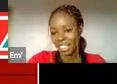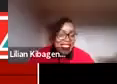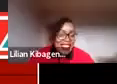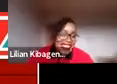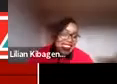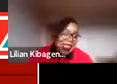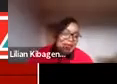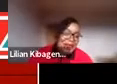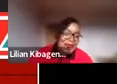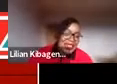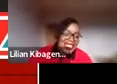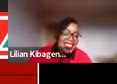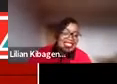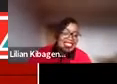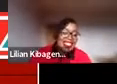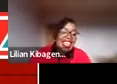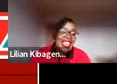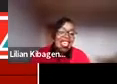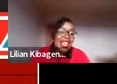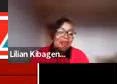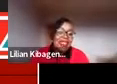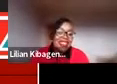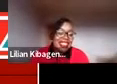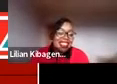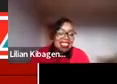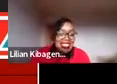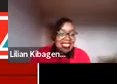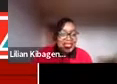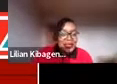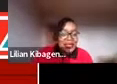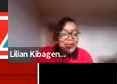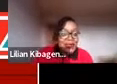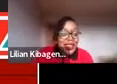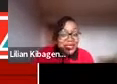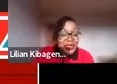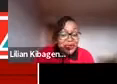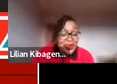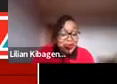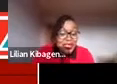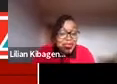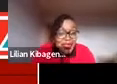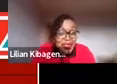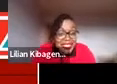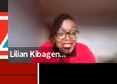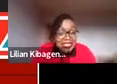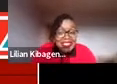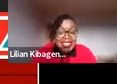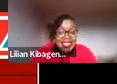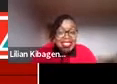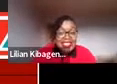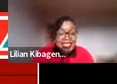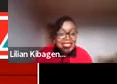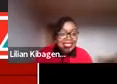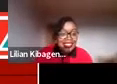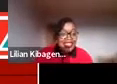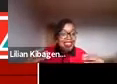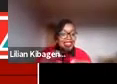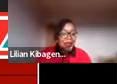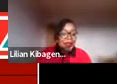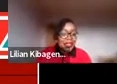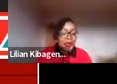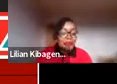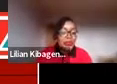Thank you very much, Amelia. One other thing that we want to recognize is that this